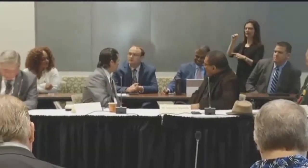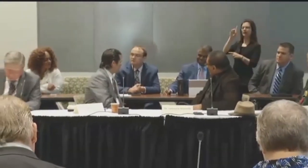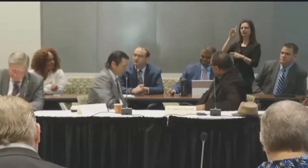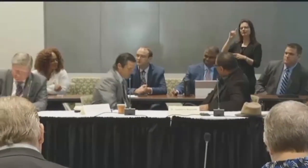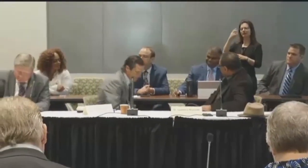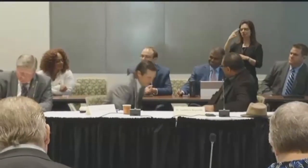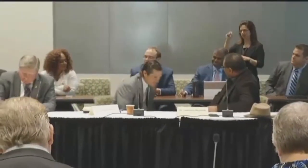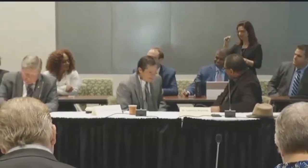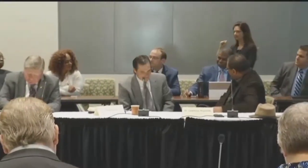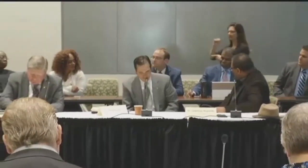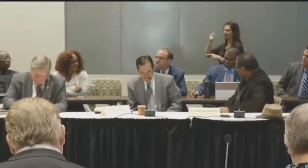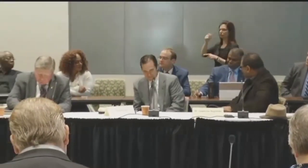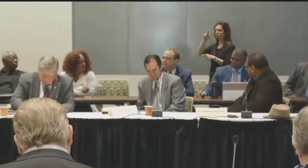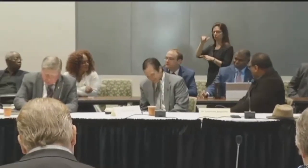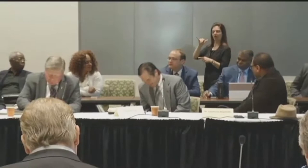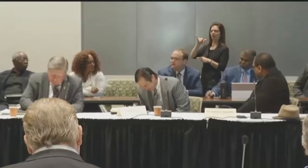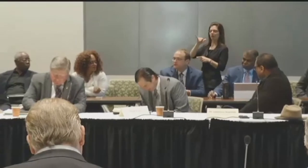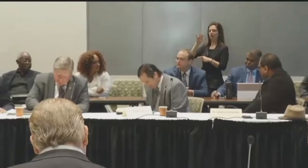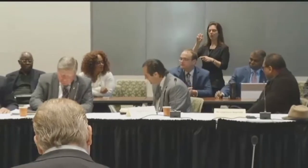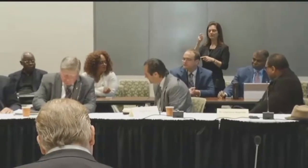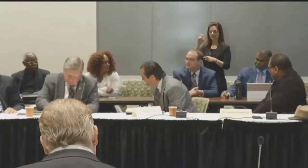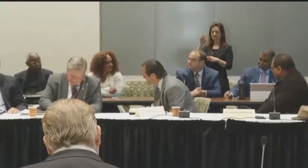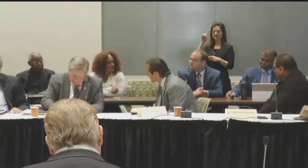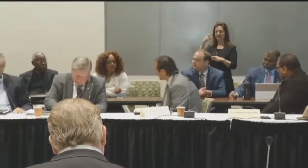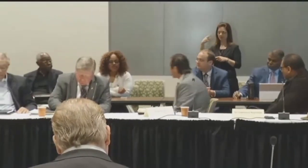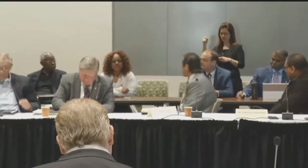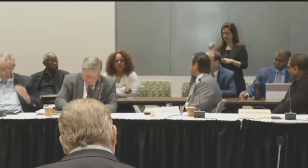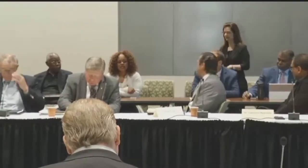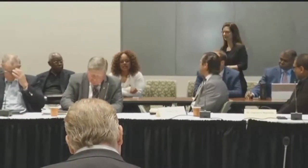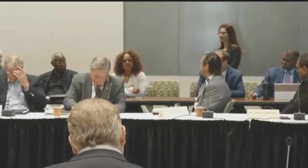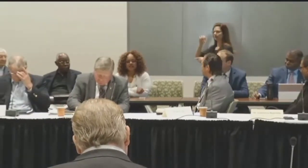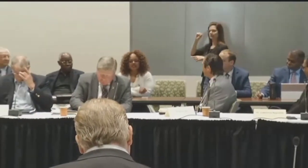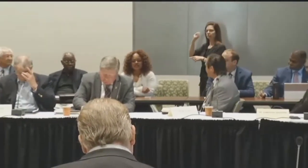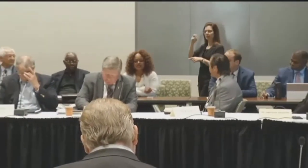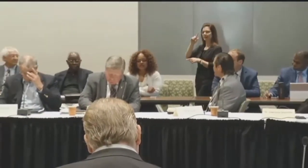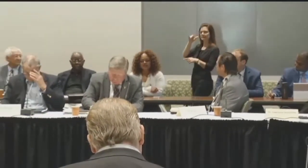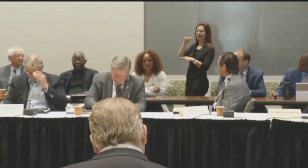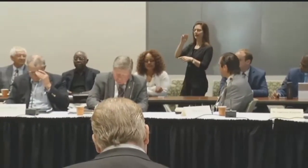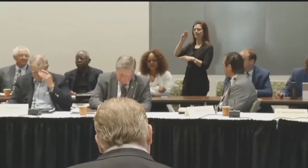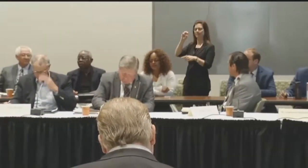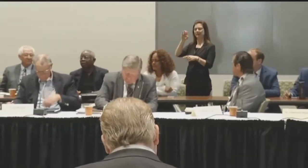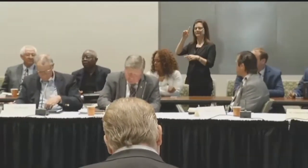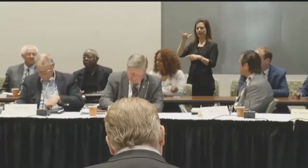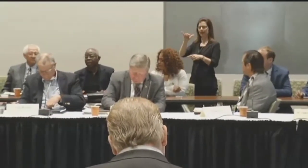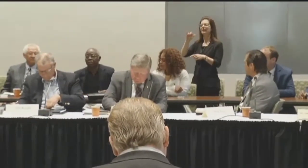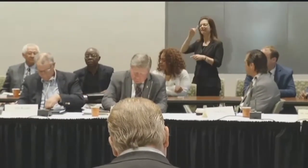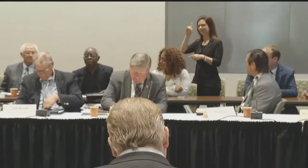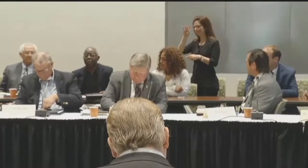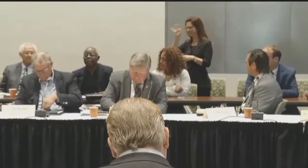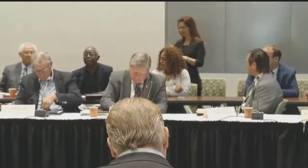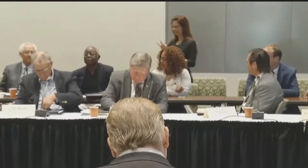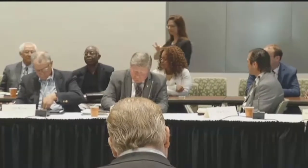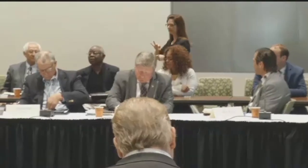Services. Jared Wall, Ohio State, Michigan Department of Health and Human Services. Talisa McDay, City of Flint. Jerome, we have the